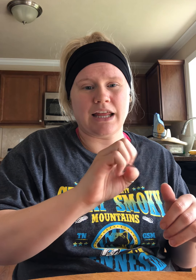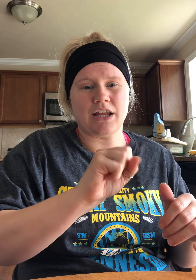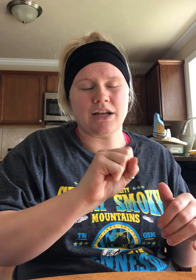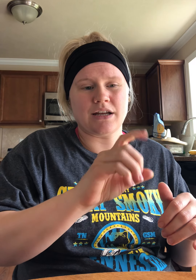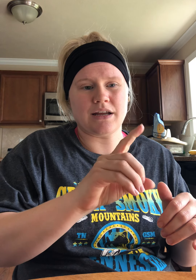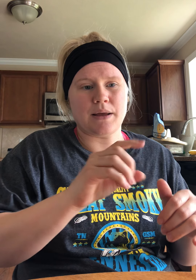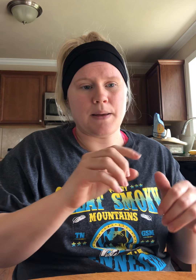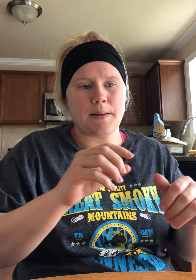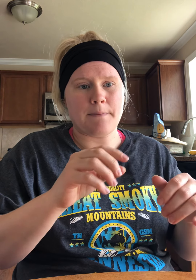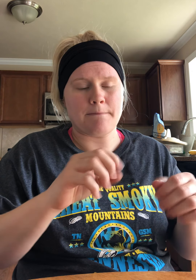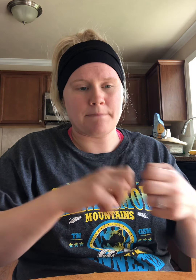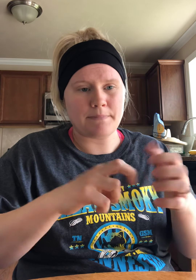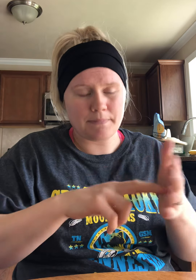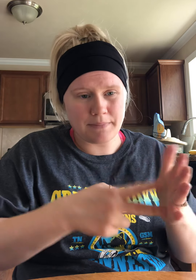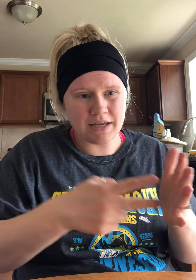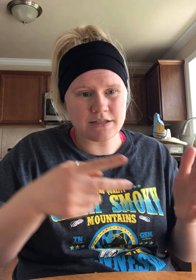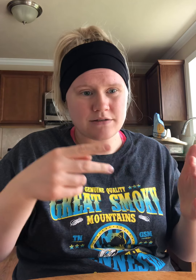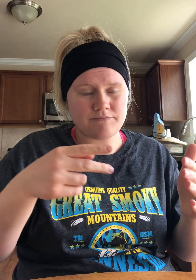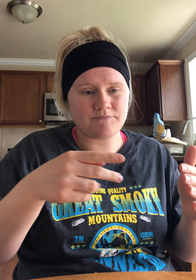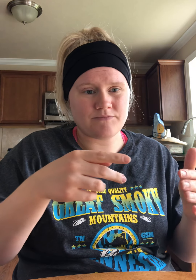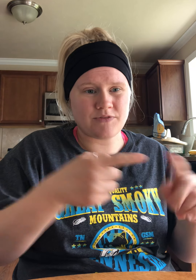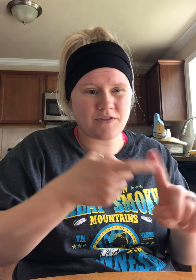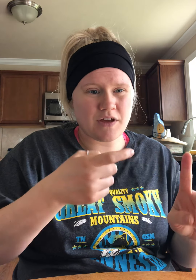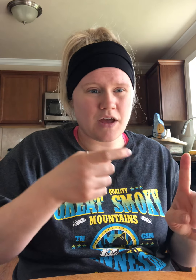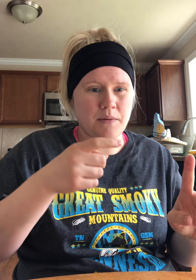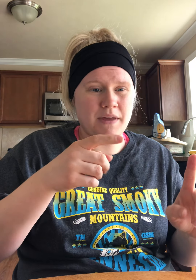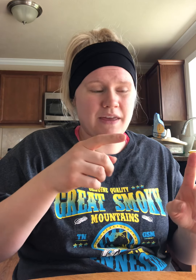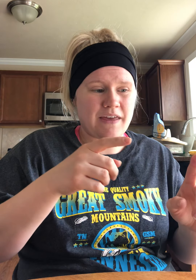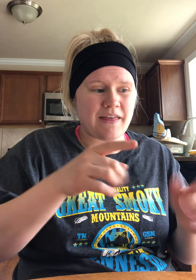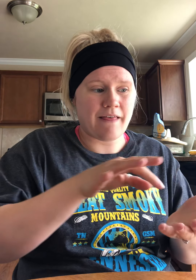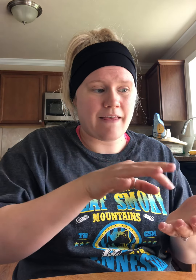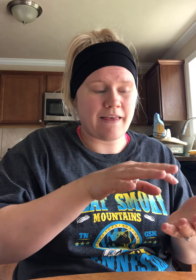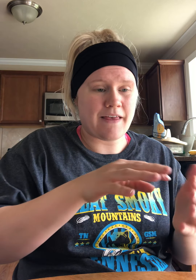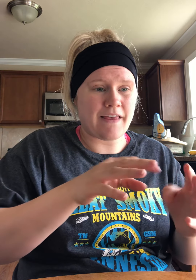water. And in the second one, I take that